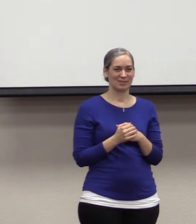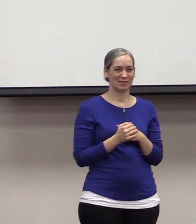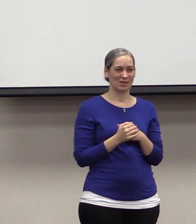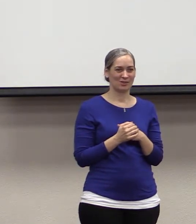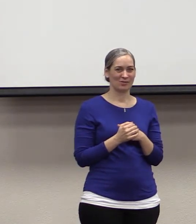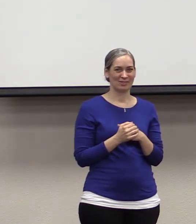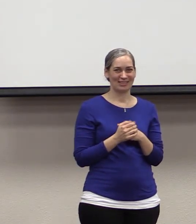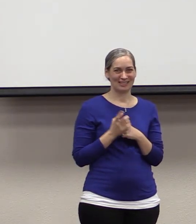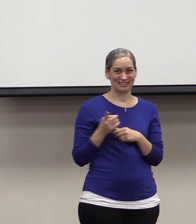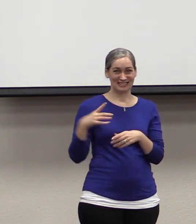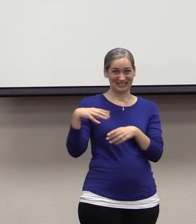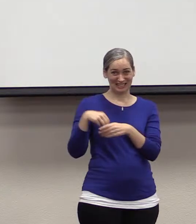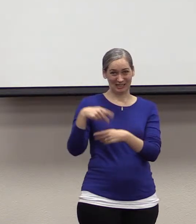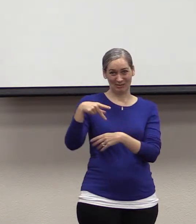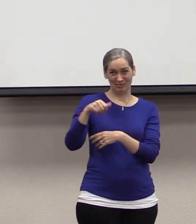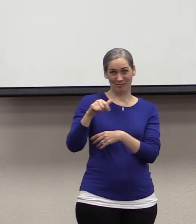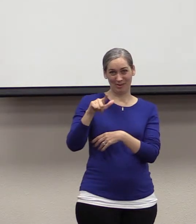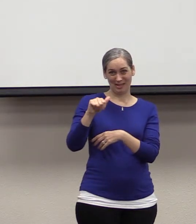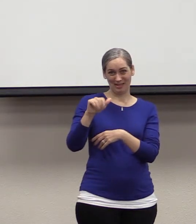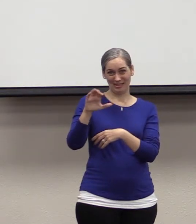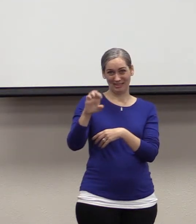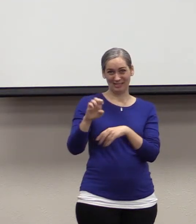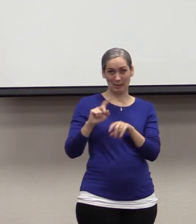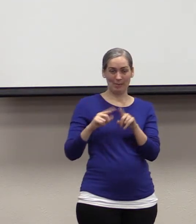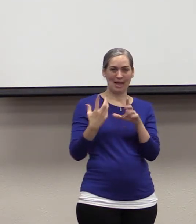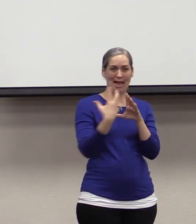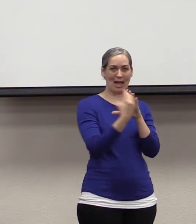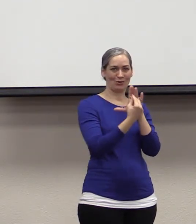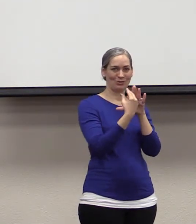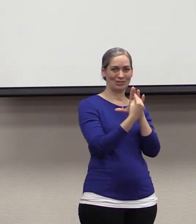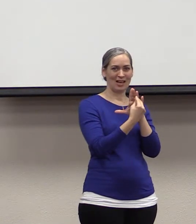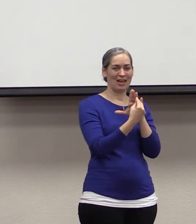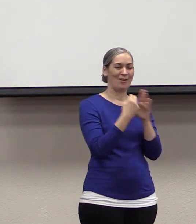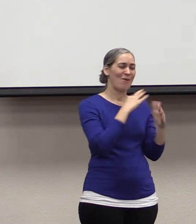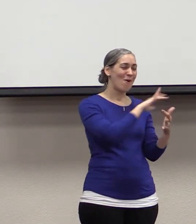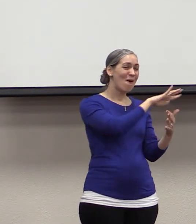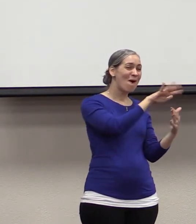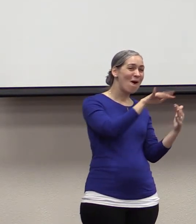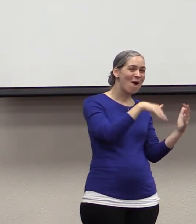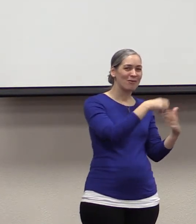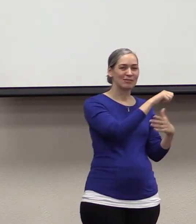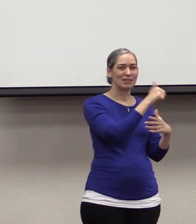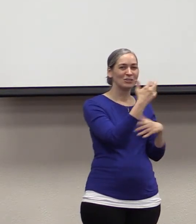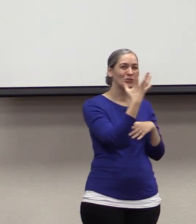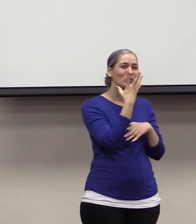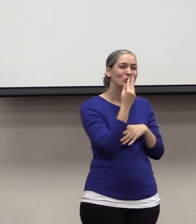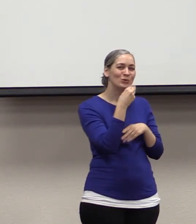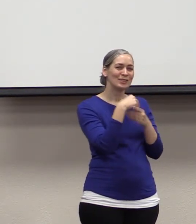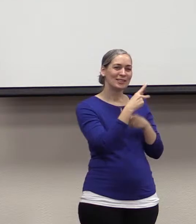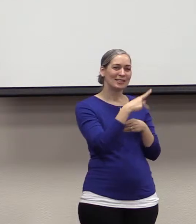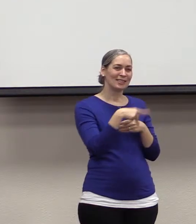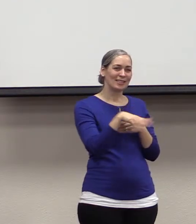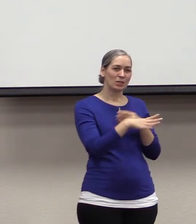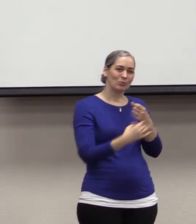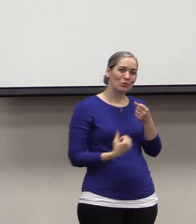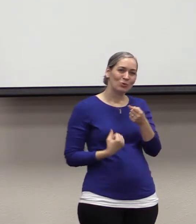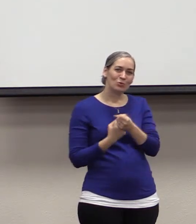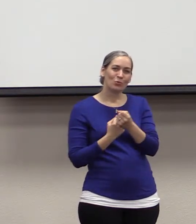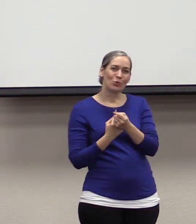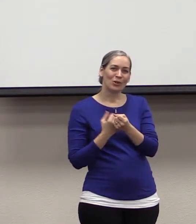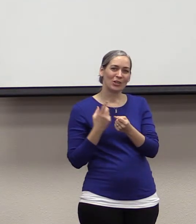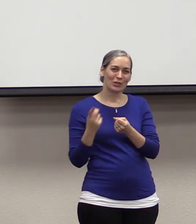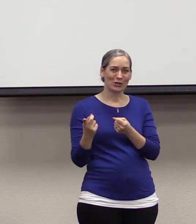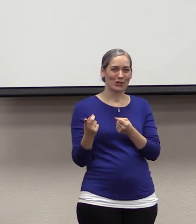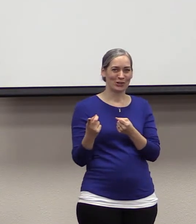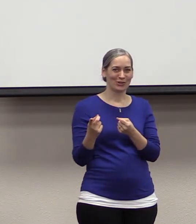walls, is not only him, but he also helps her get all the other Jews in the kingdom to back her up. He rallies